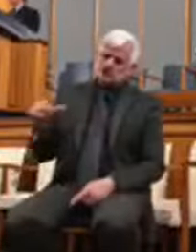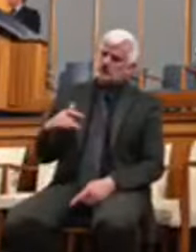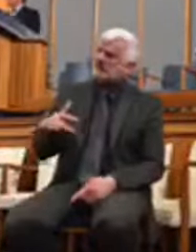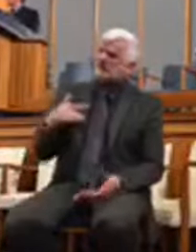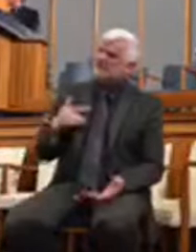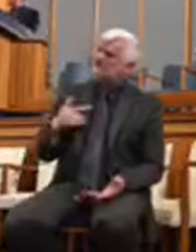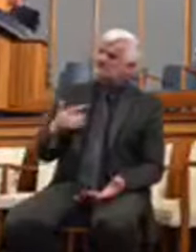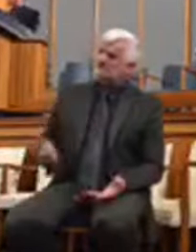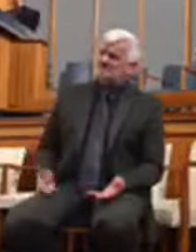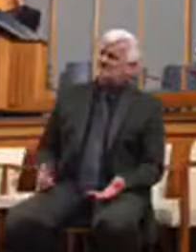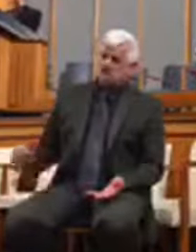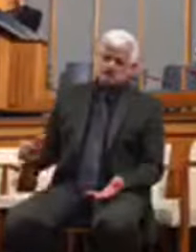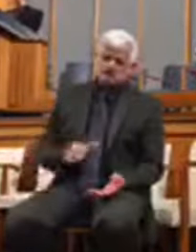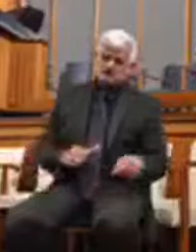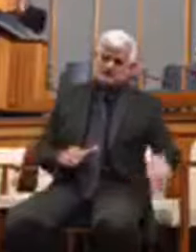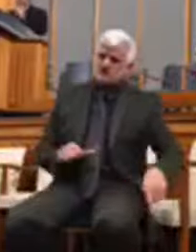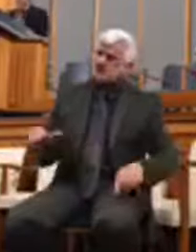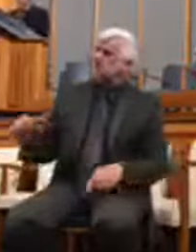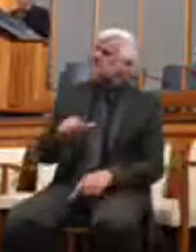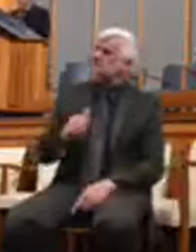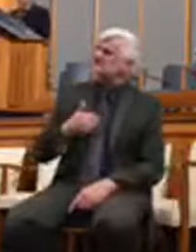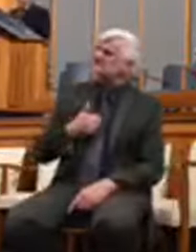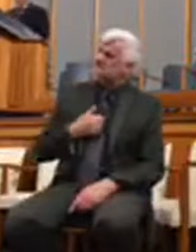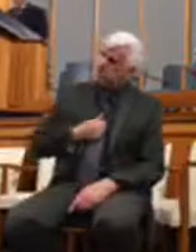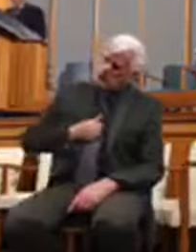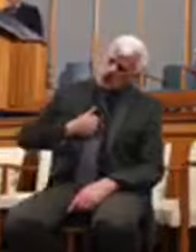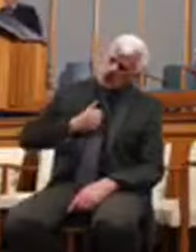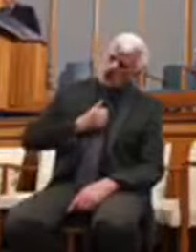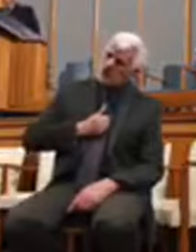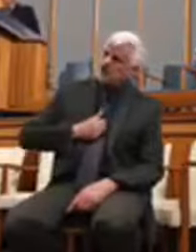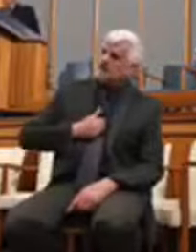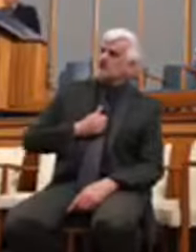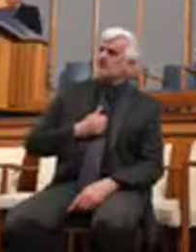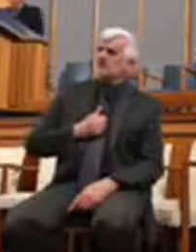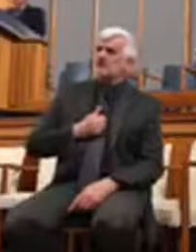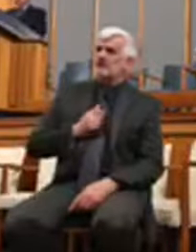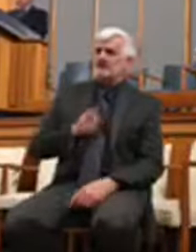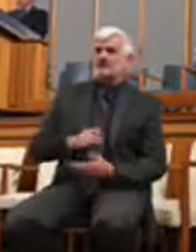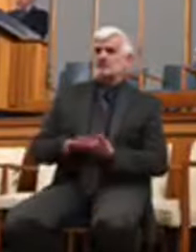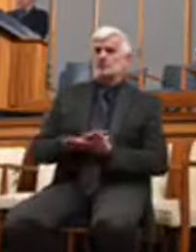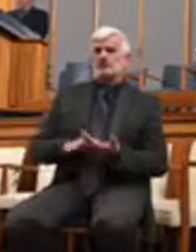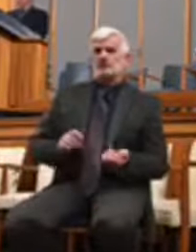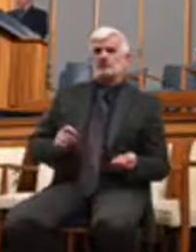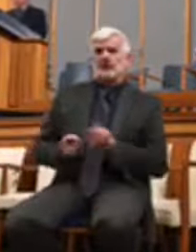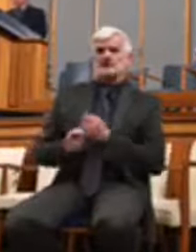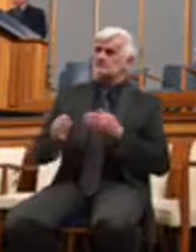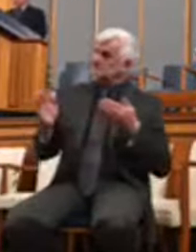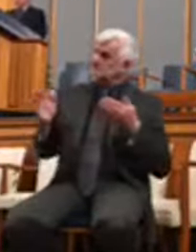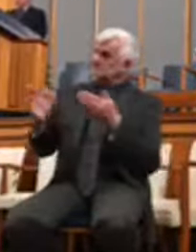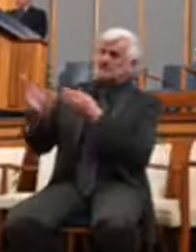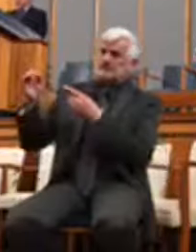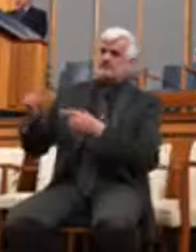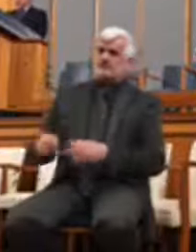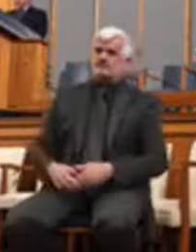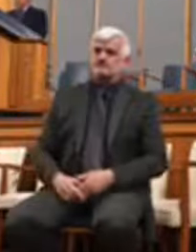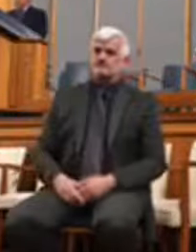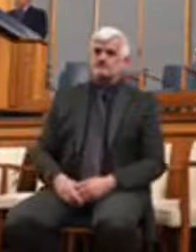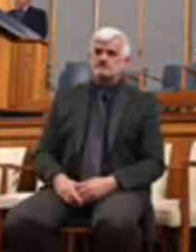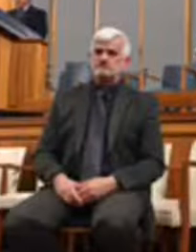fellowship with God, my Creator. So that's the first thing. And our sins